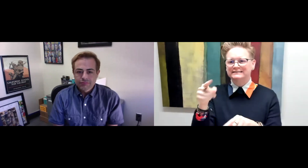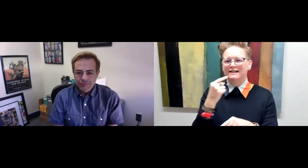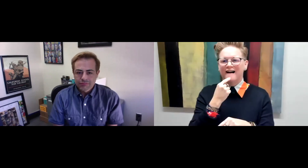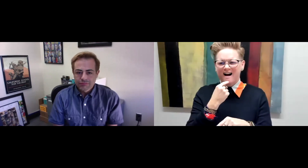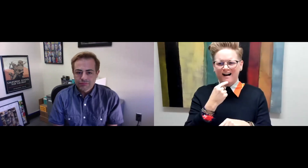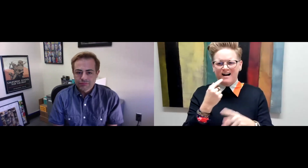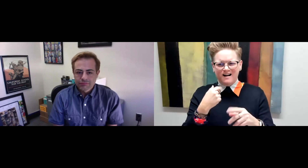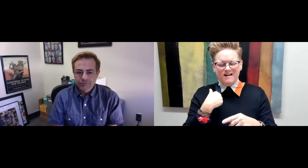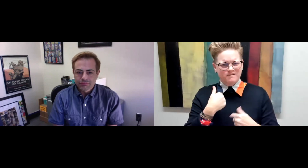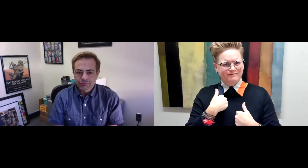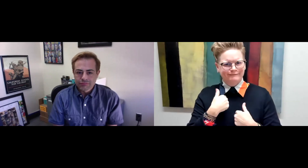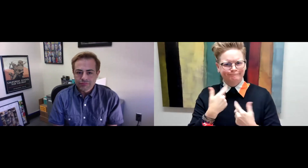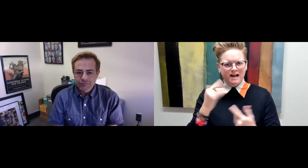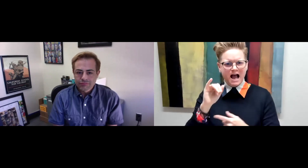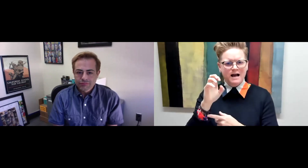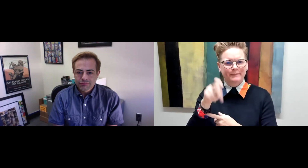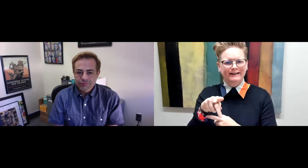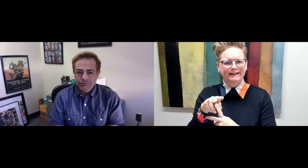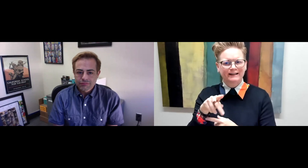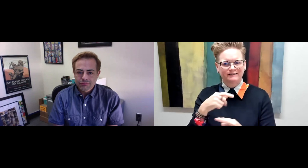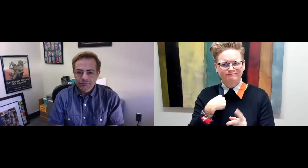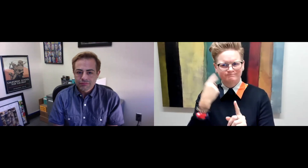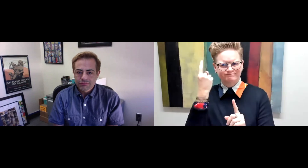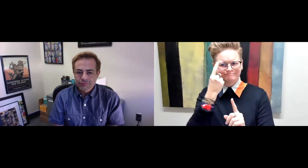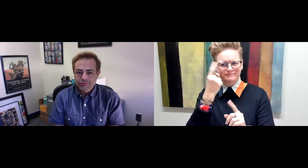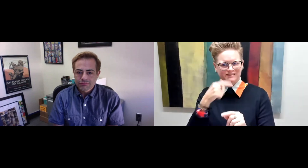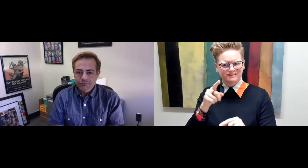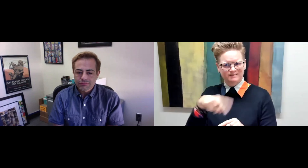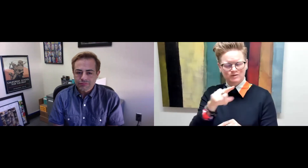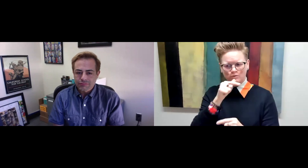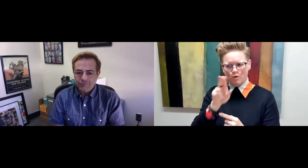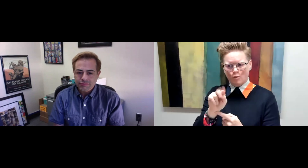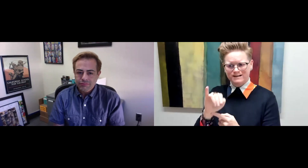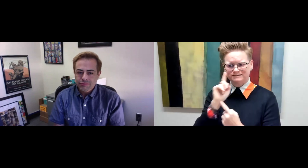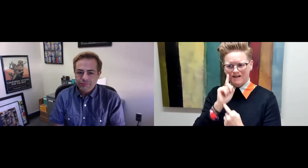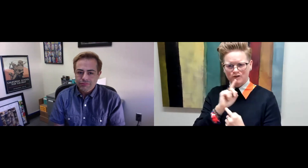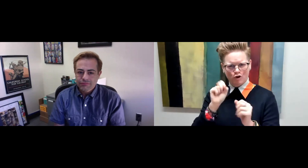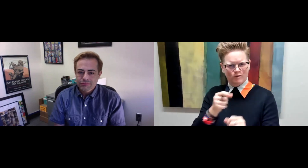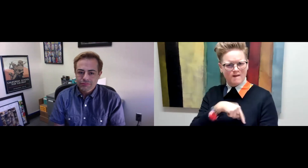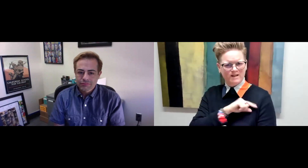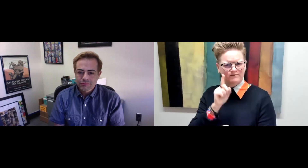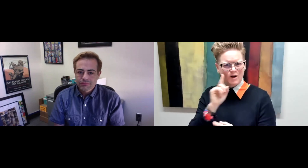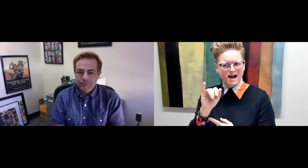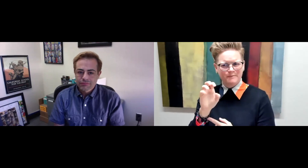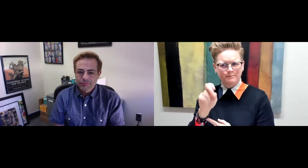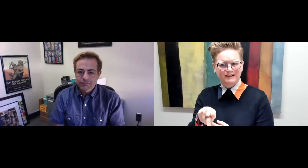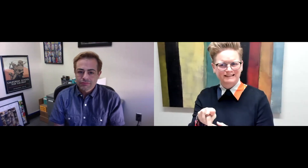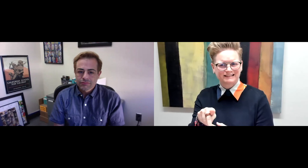a uni-deaf child, says that in the IEP,